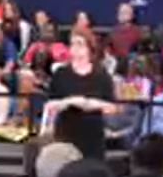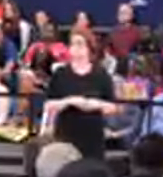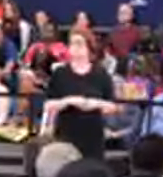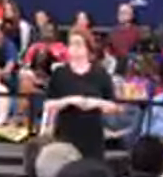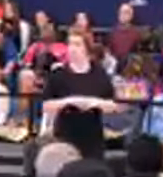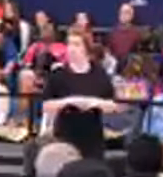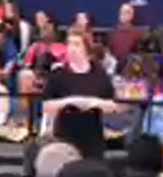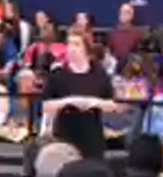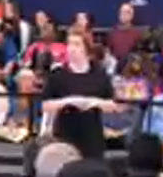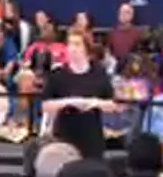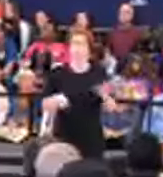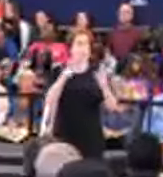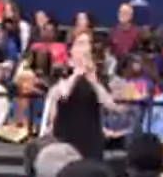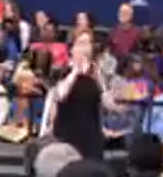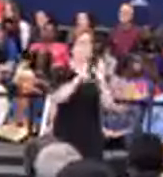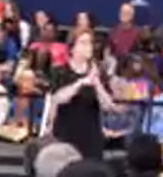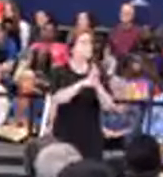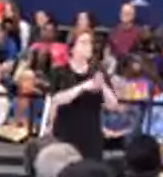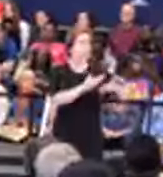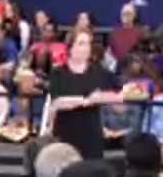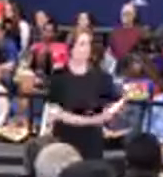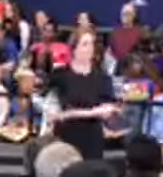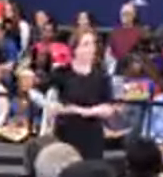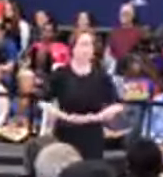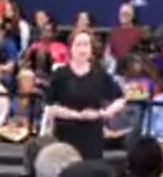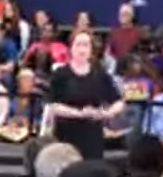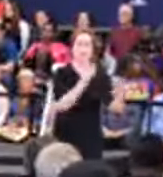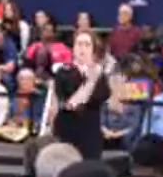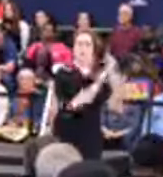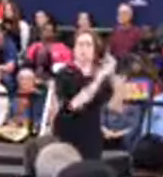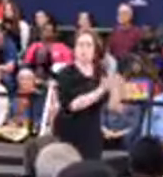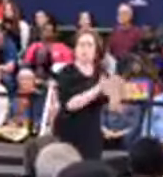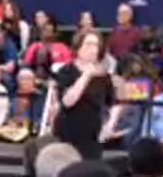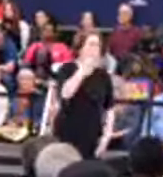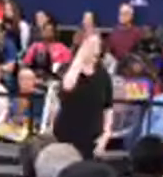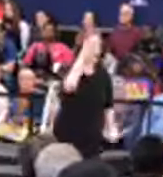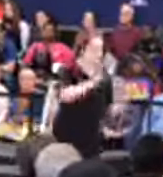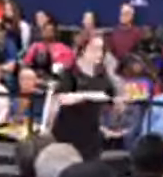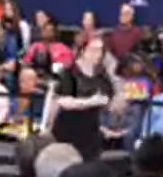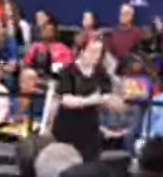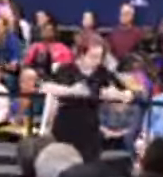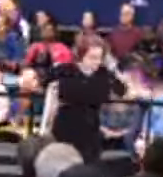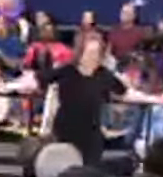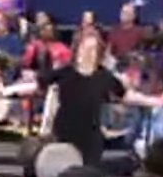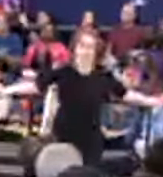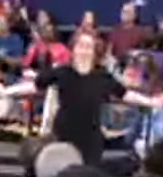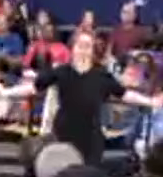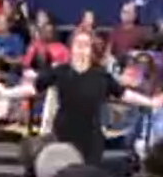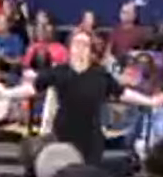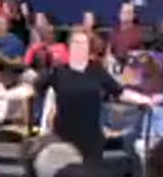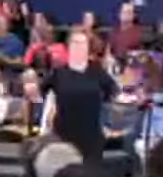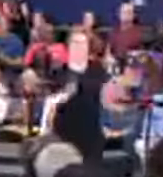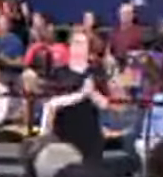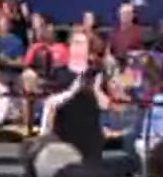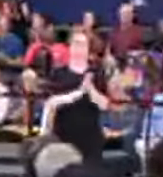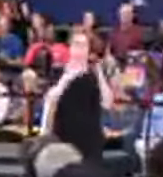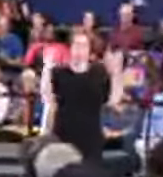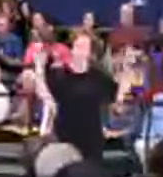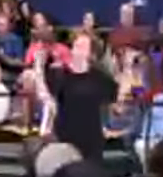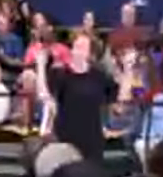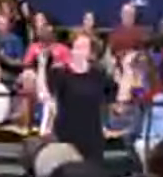With policies that have been about putting babies in cages and separating children from their parents at the border.